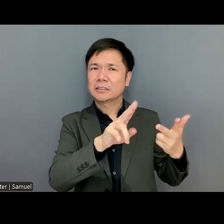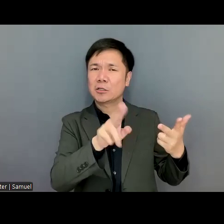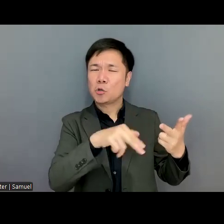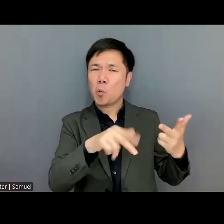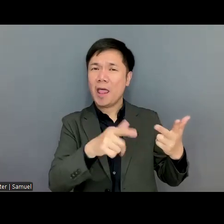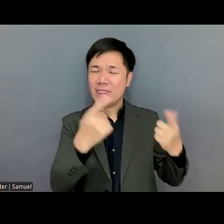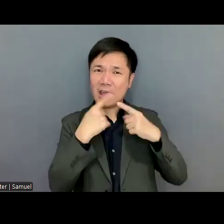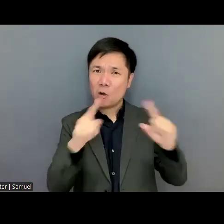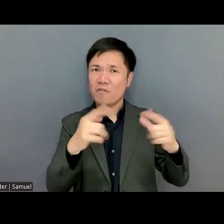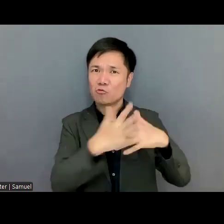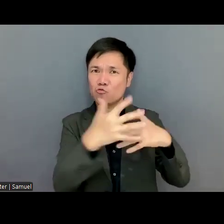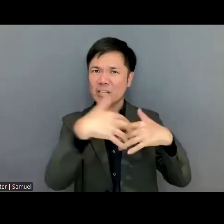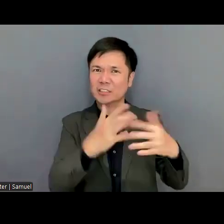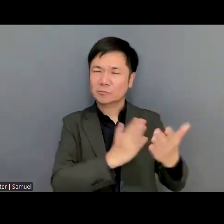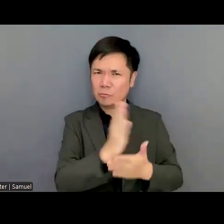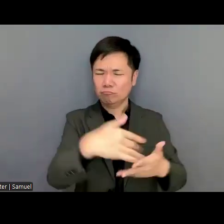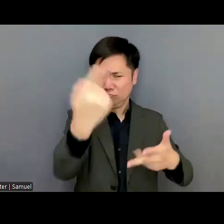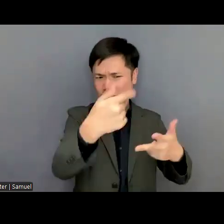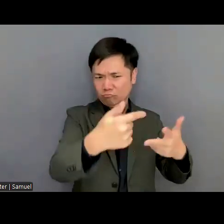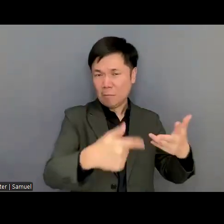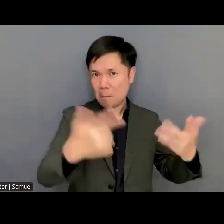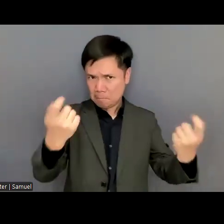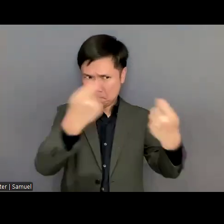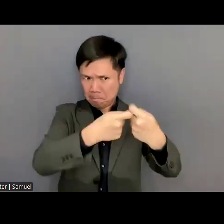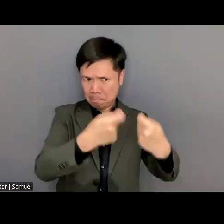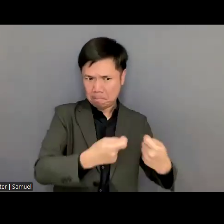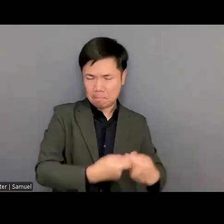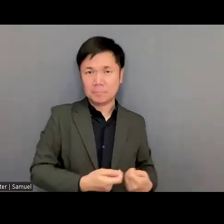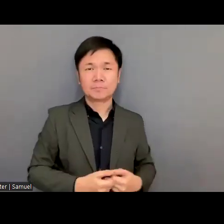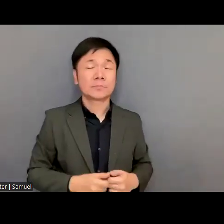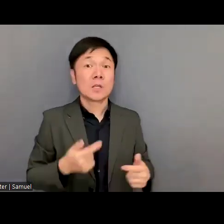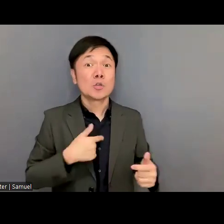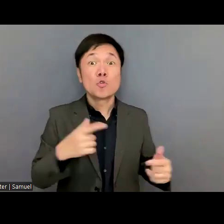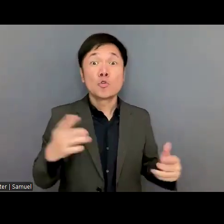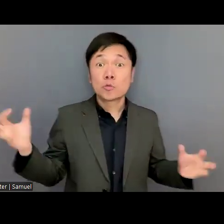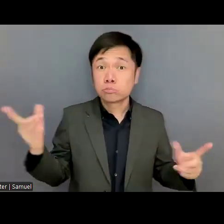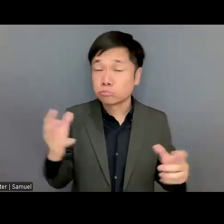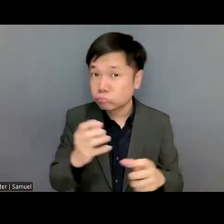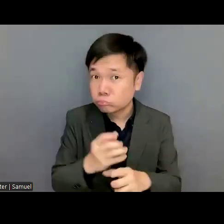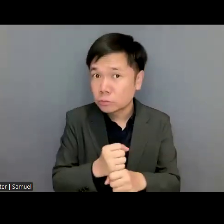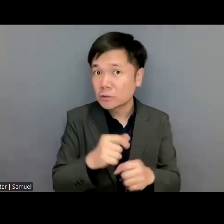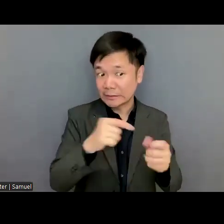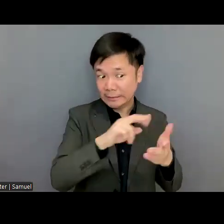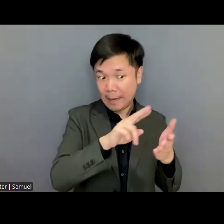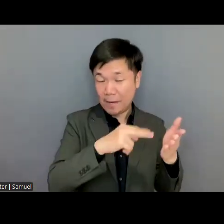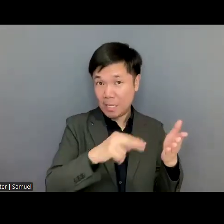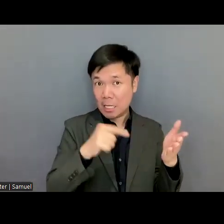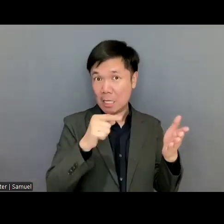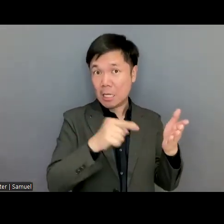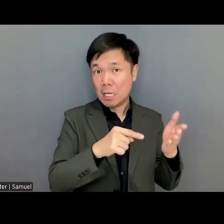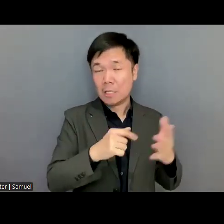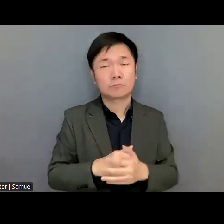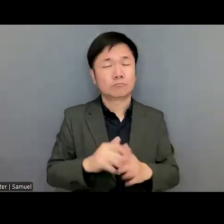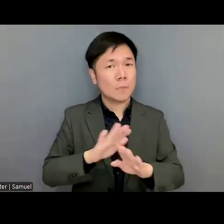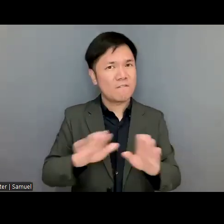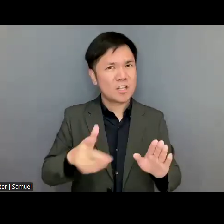So from that perspective, I would say that the concluding observation of the CRPD that is been given